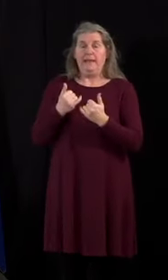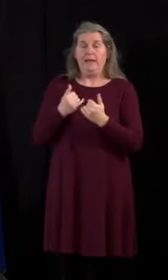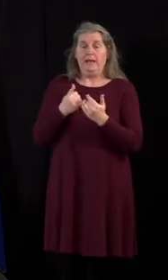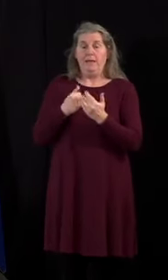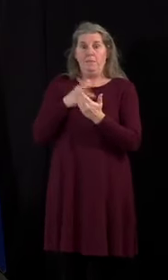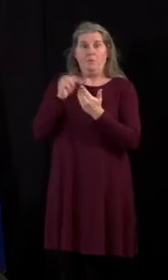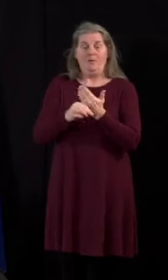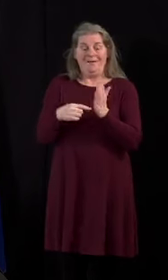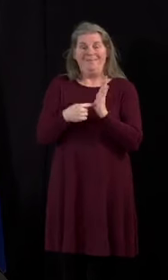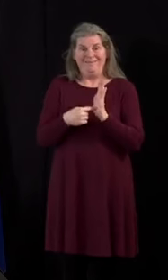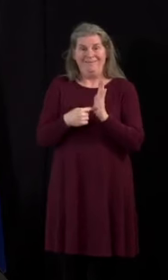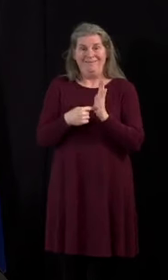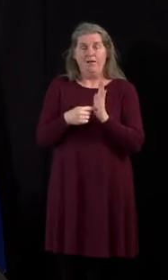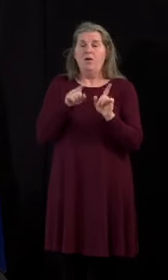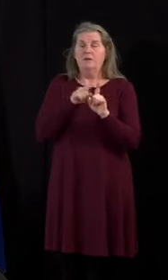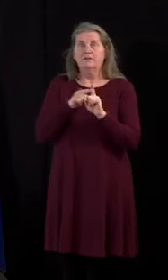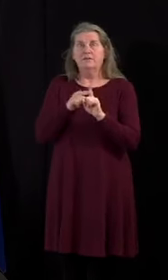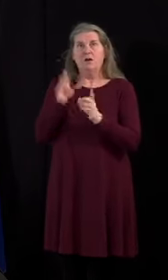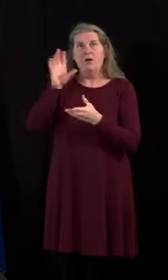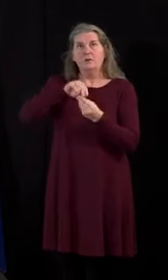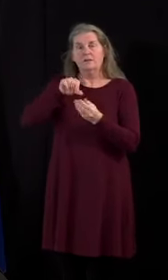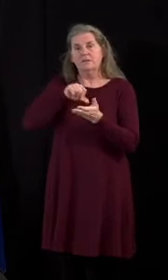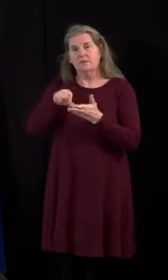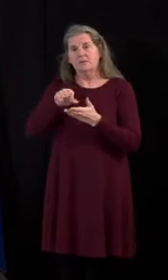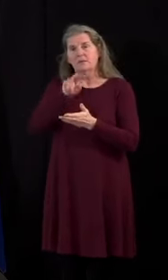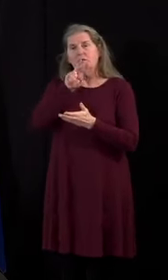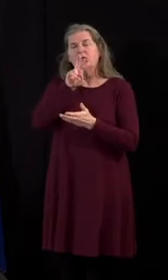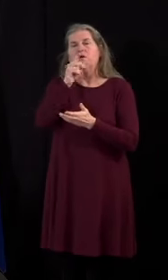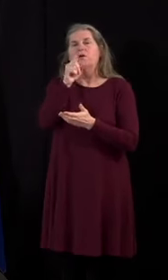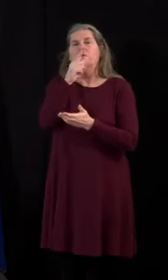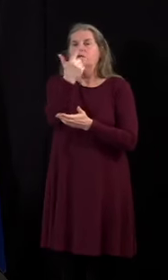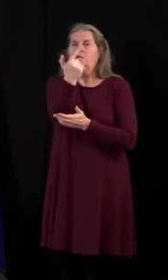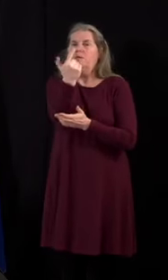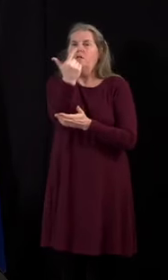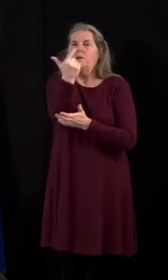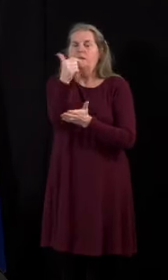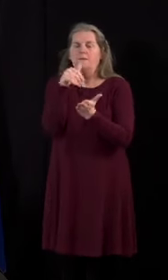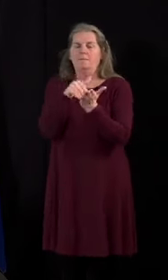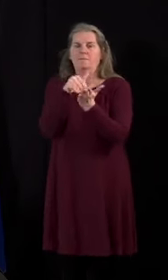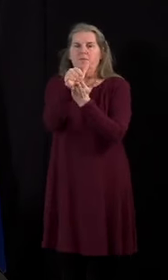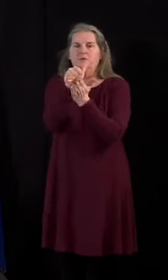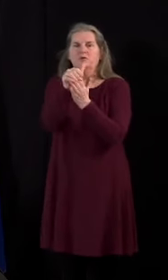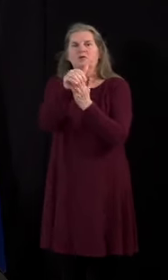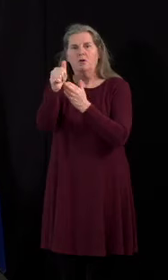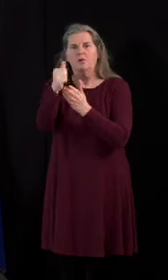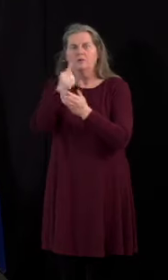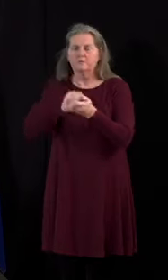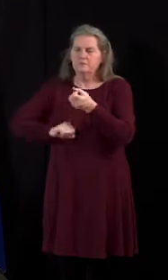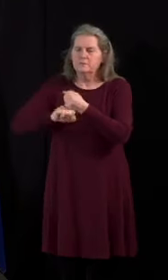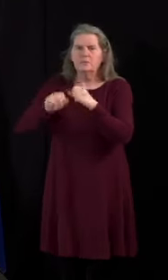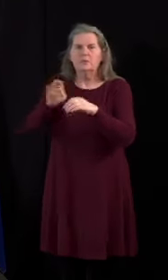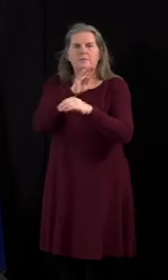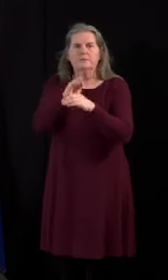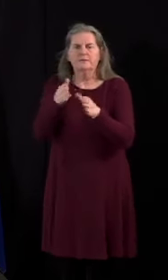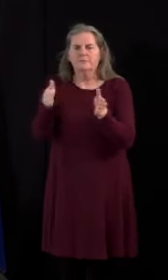we anticipate spending as much now as $21 million to support Yukon workers and